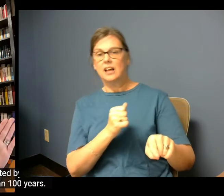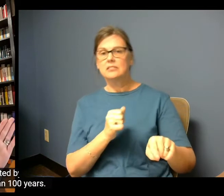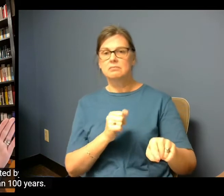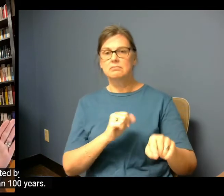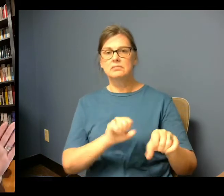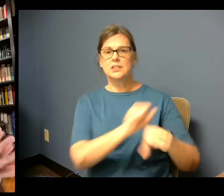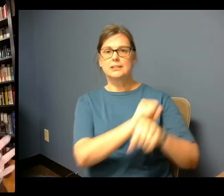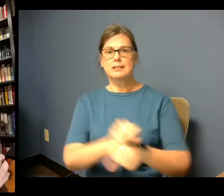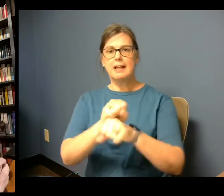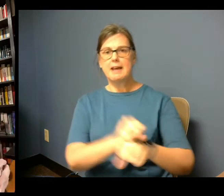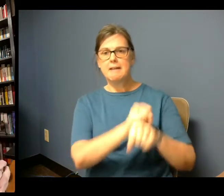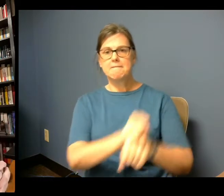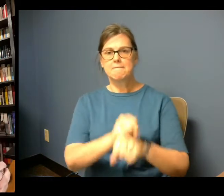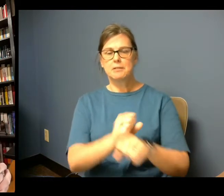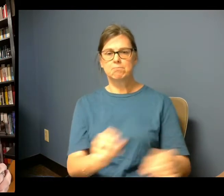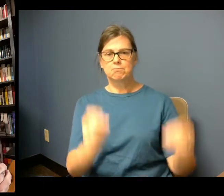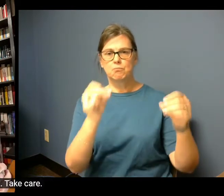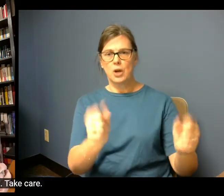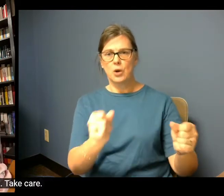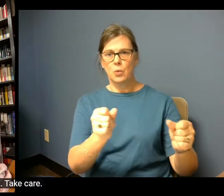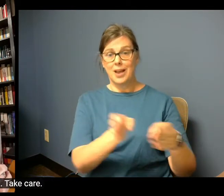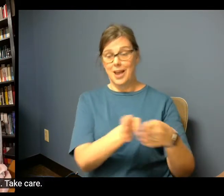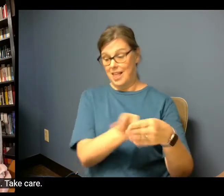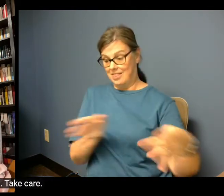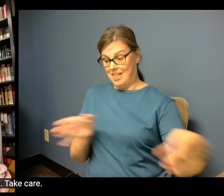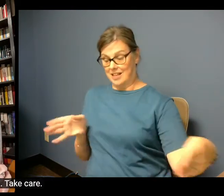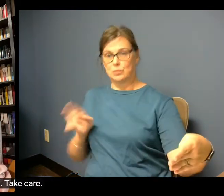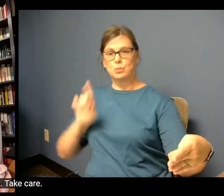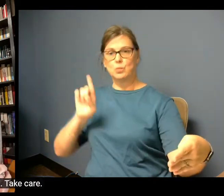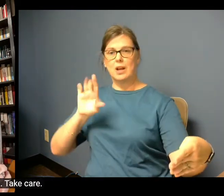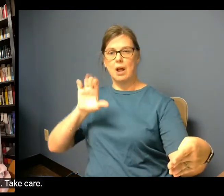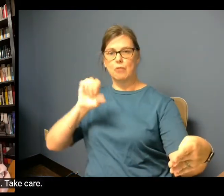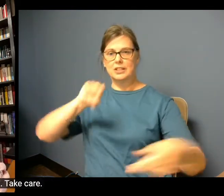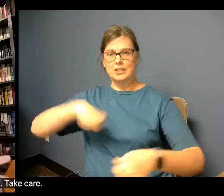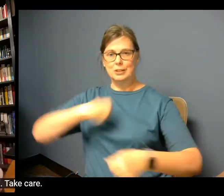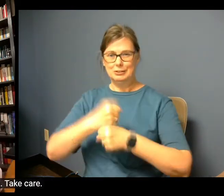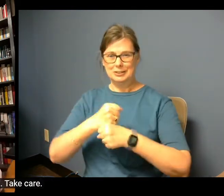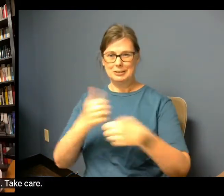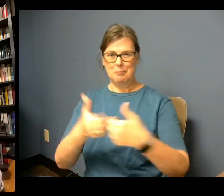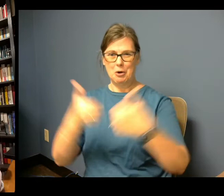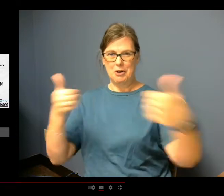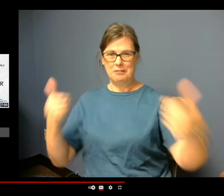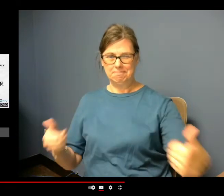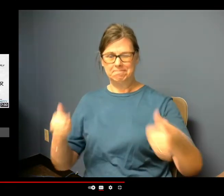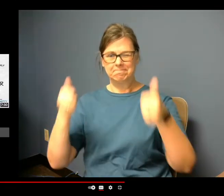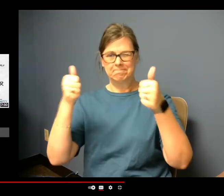a little more than 100 years. All right. I hope you're doing well. Take care.